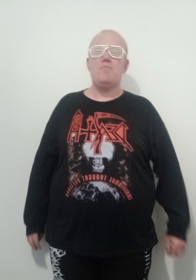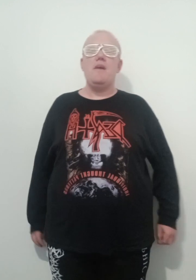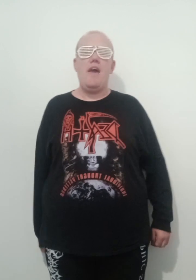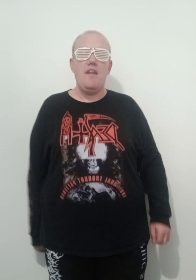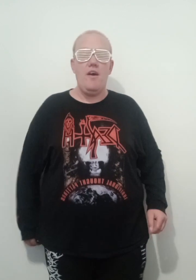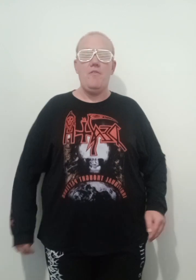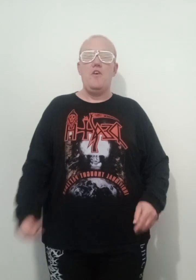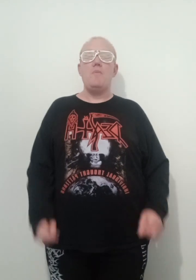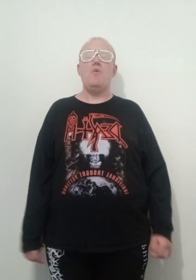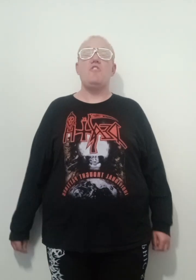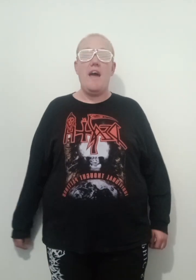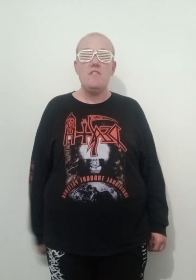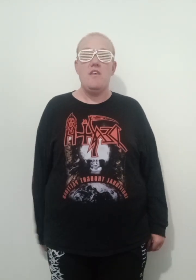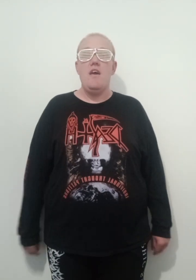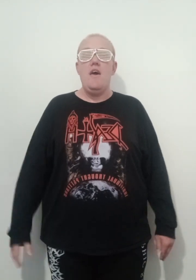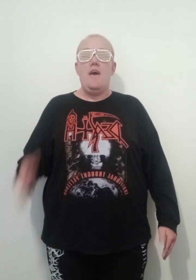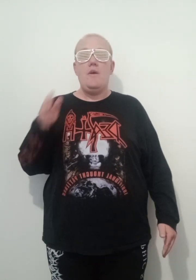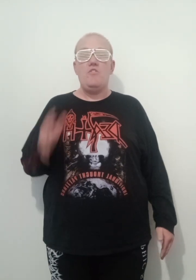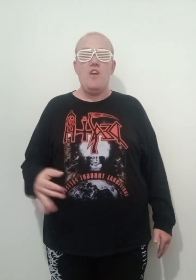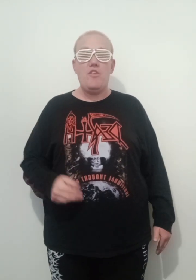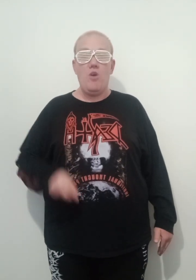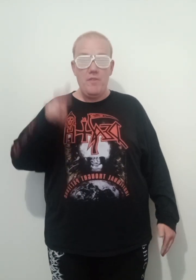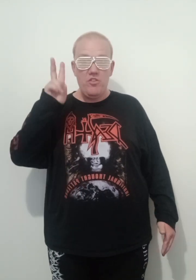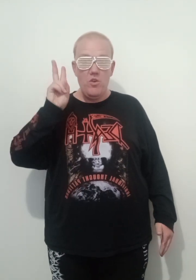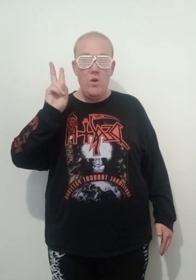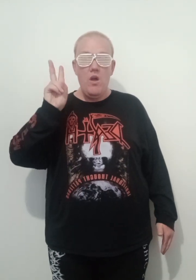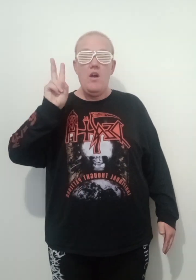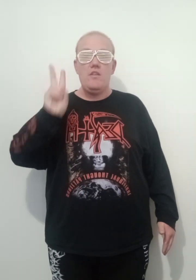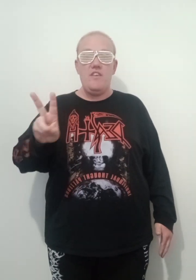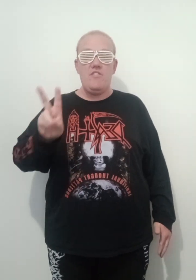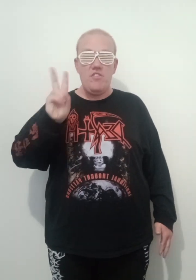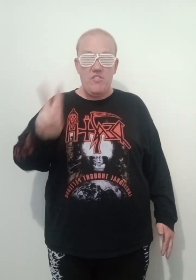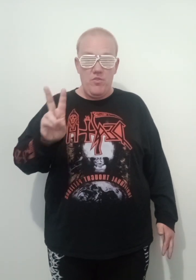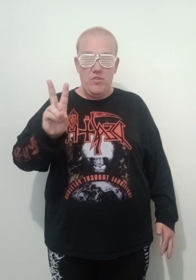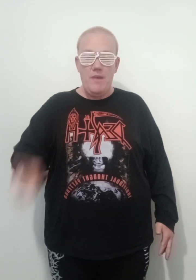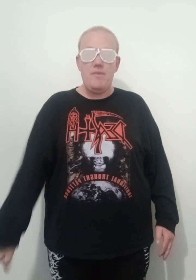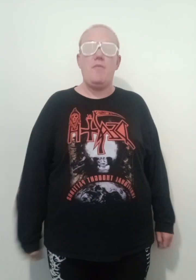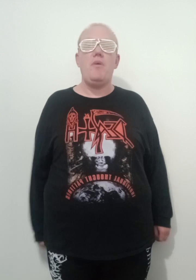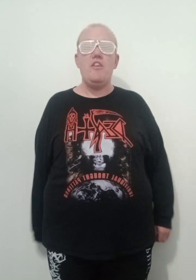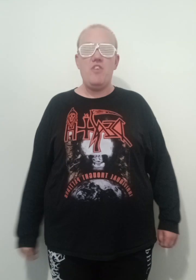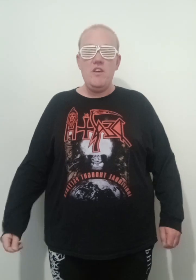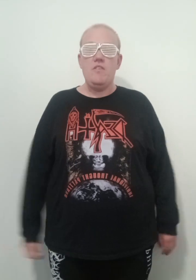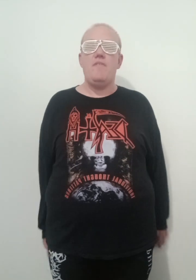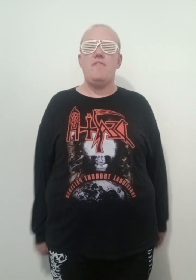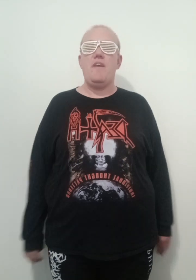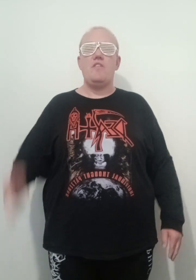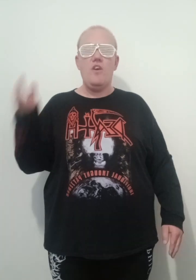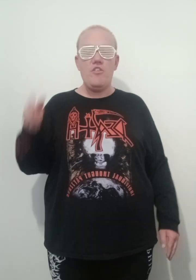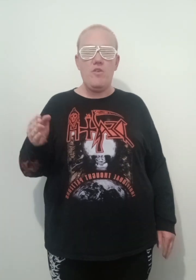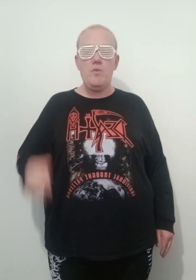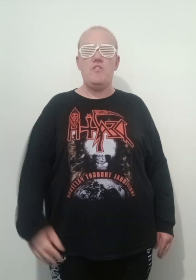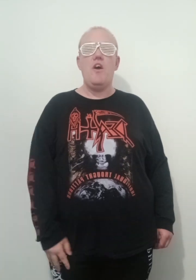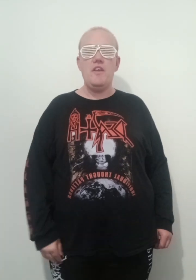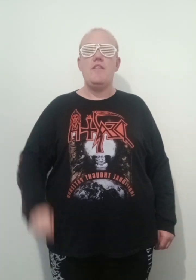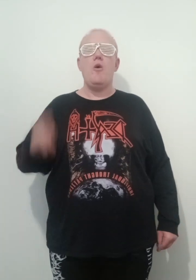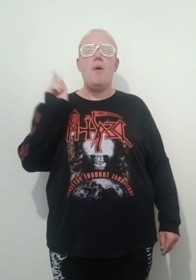beat Annandale 13 points to 8, and that was the only time the 2 least successful teams ever played each other. The fact that 1920 was the only year they were both in